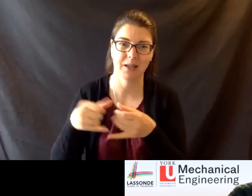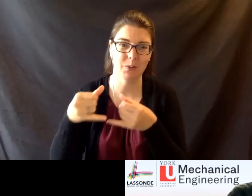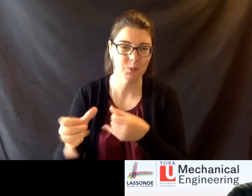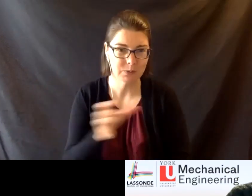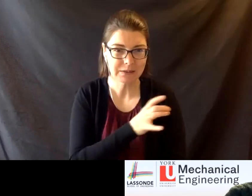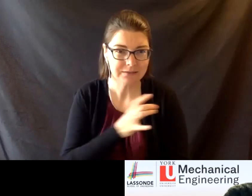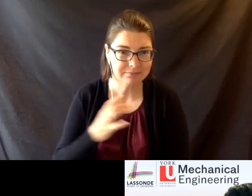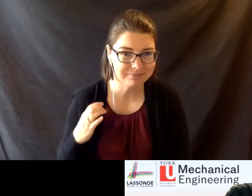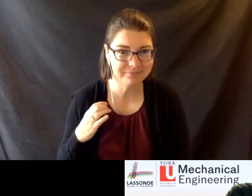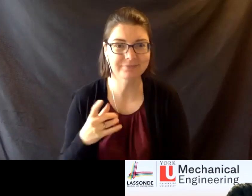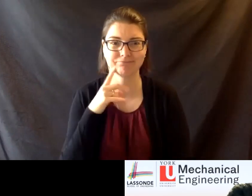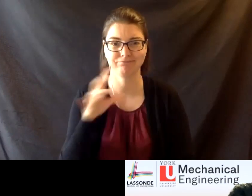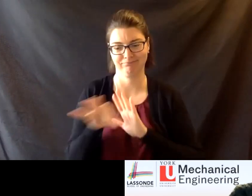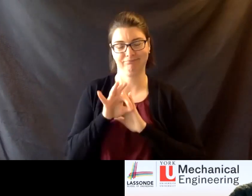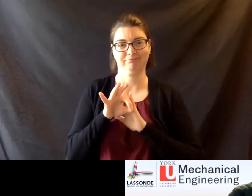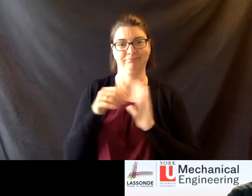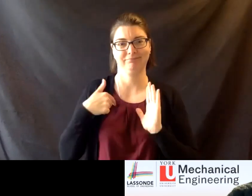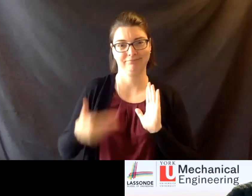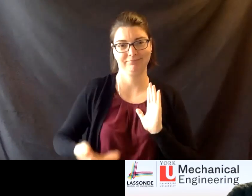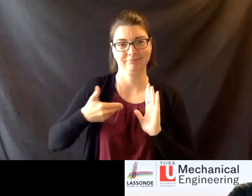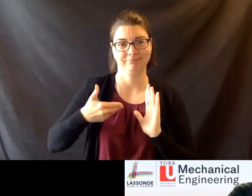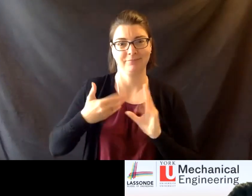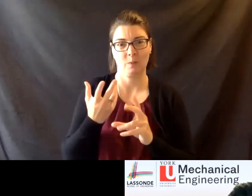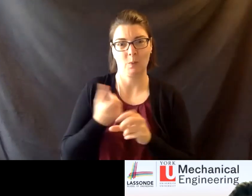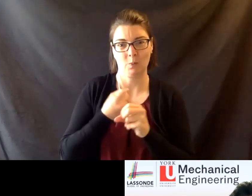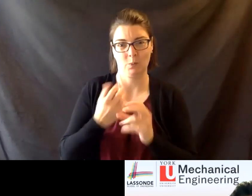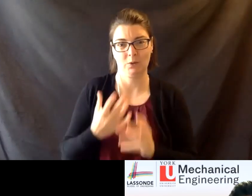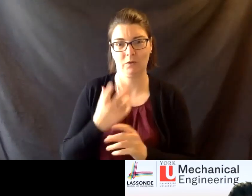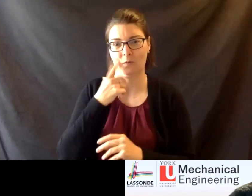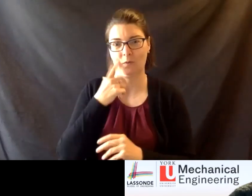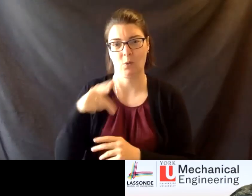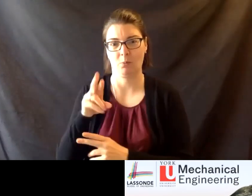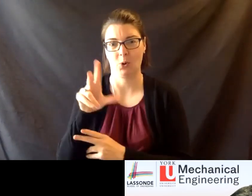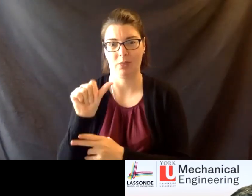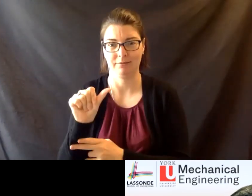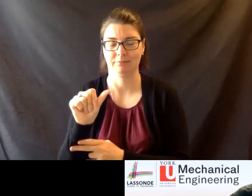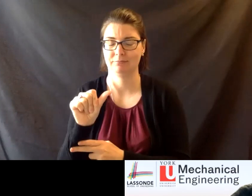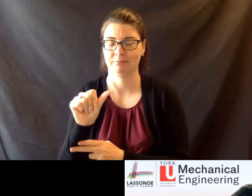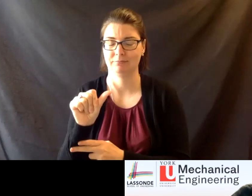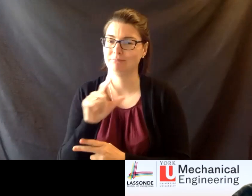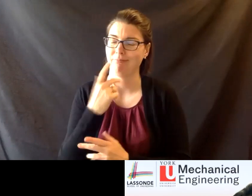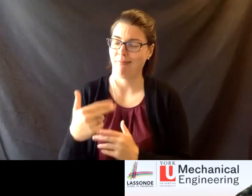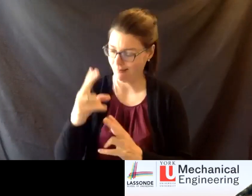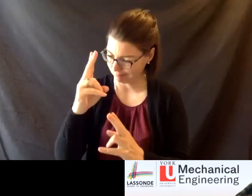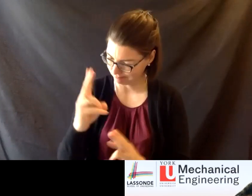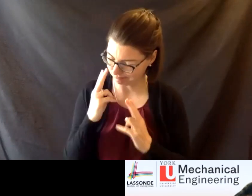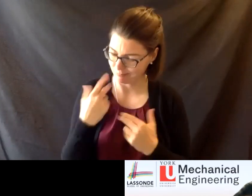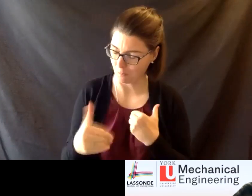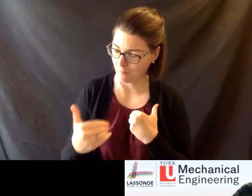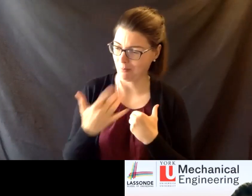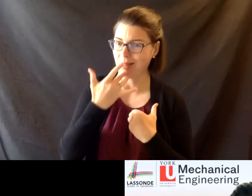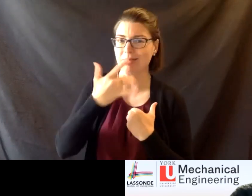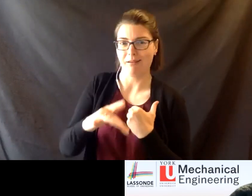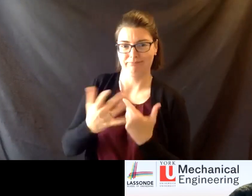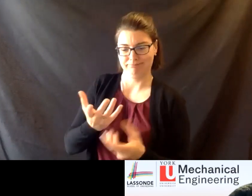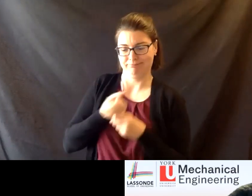for selecting me as the recipient of the Perla Award. I'm really honored and fortunate to receive this award,